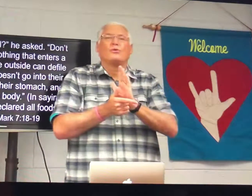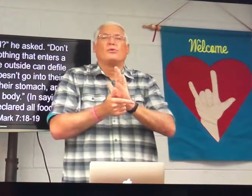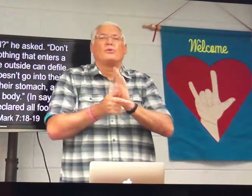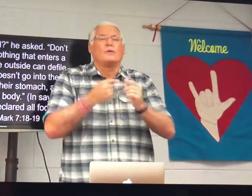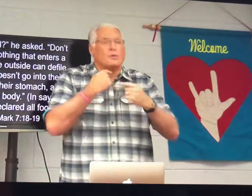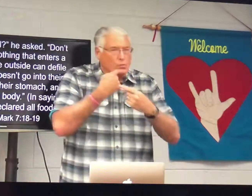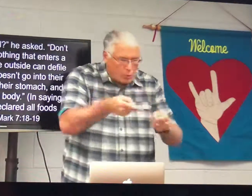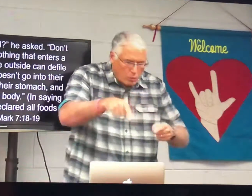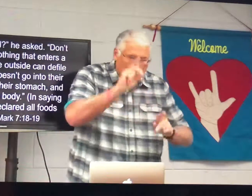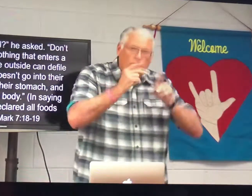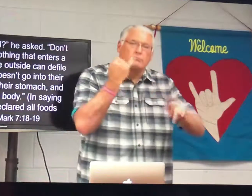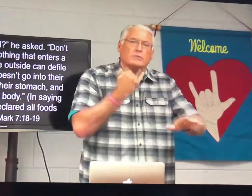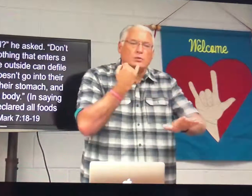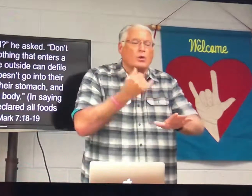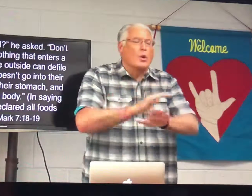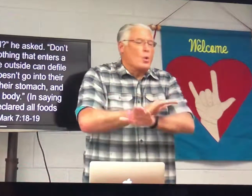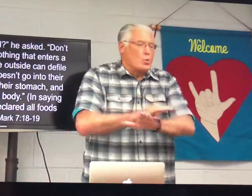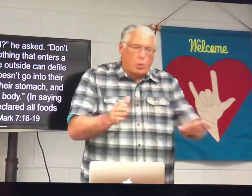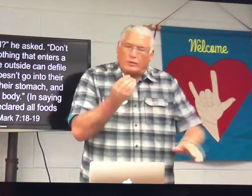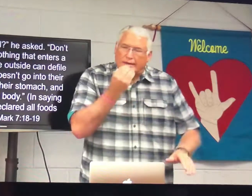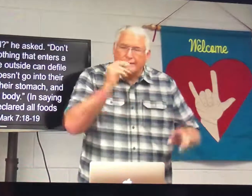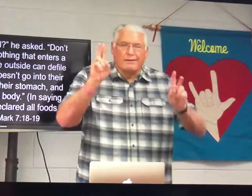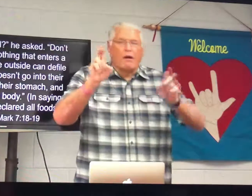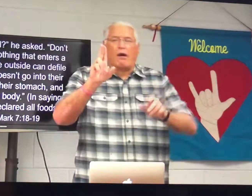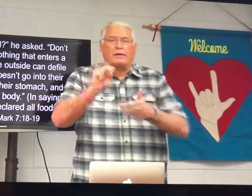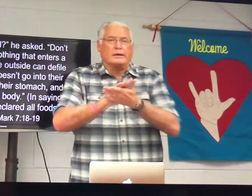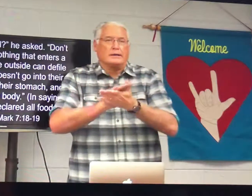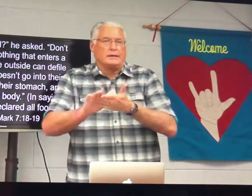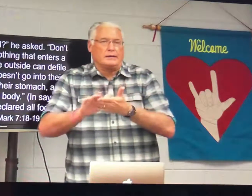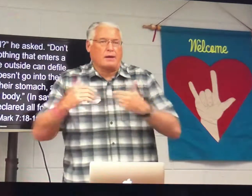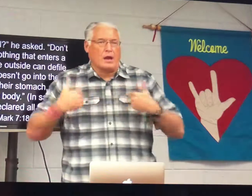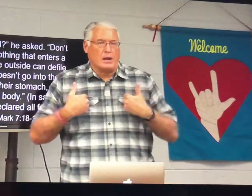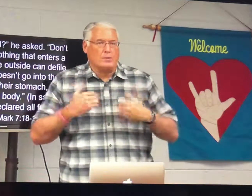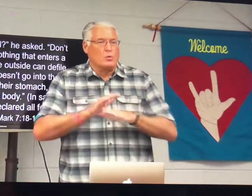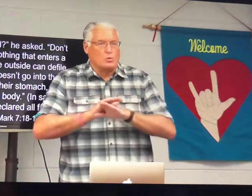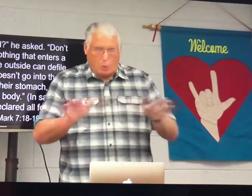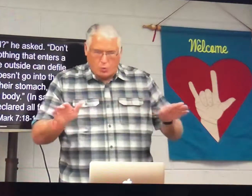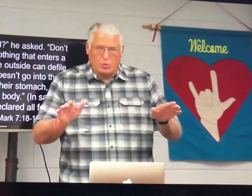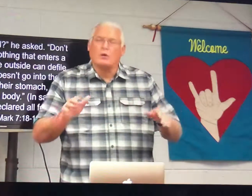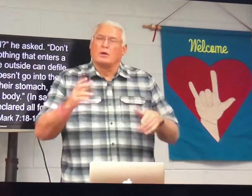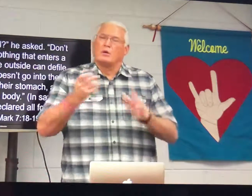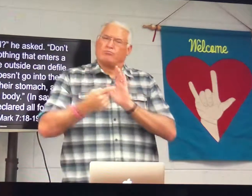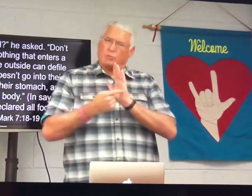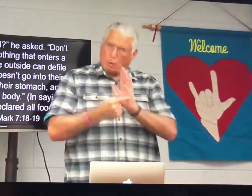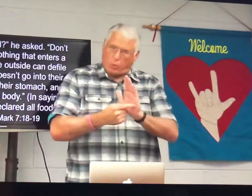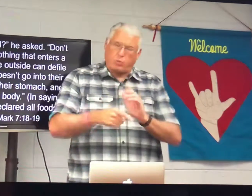You got the slider that he'll fit in between. An occasional changeup to a left-handed hitter.